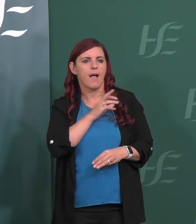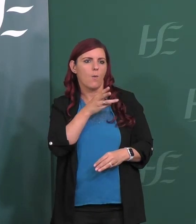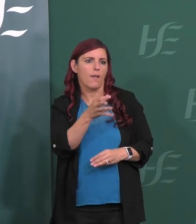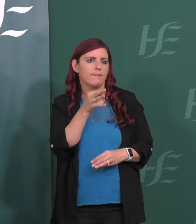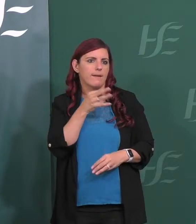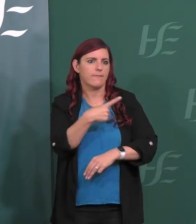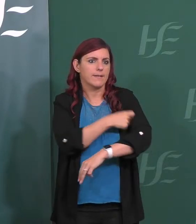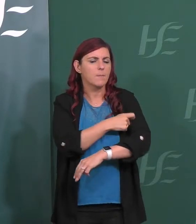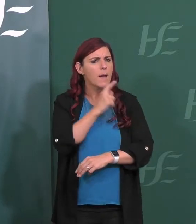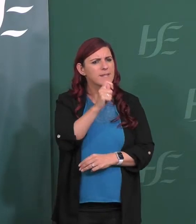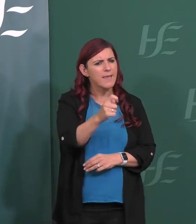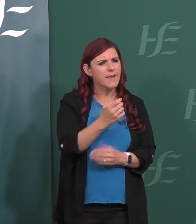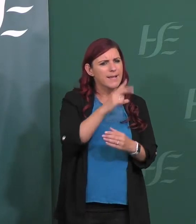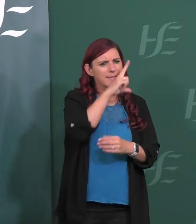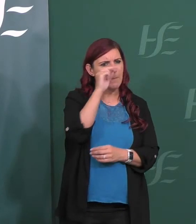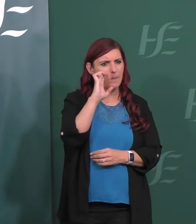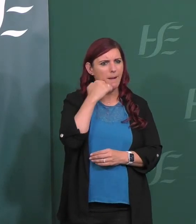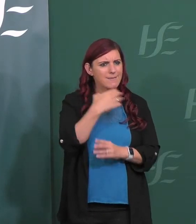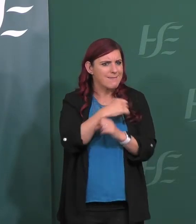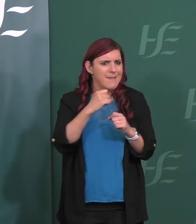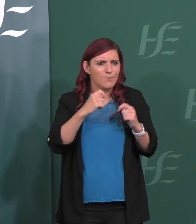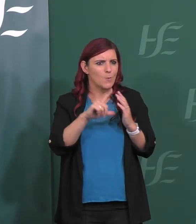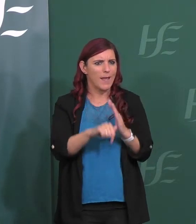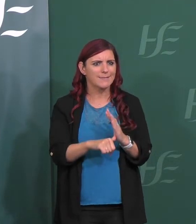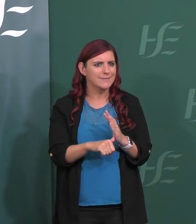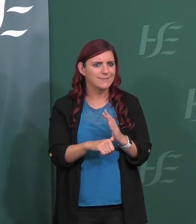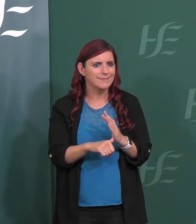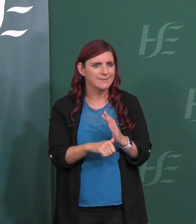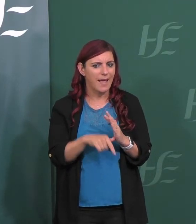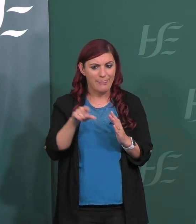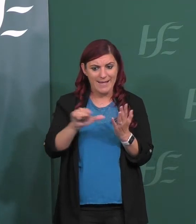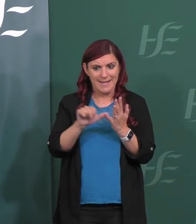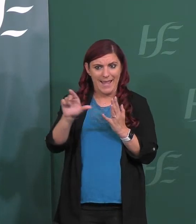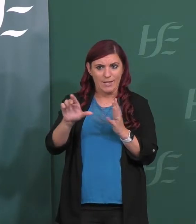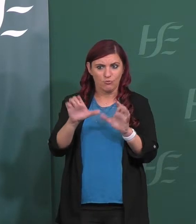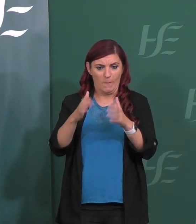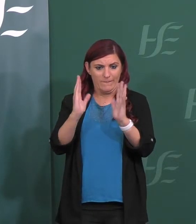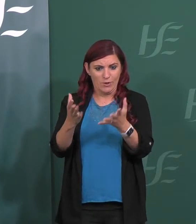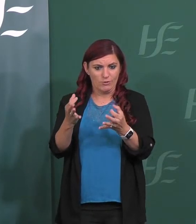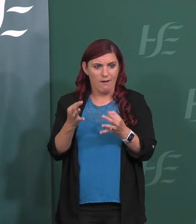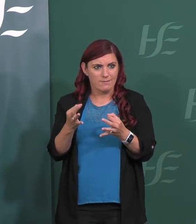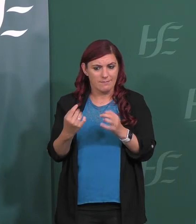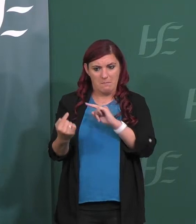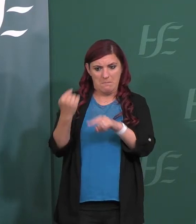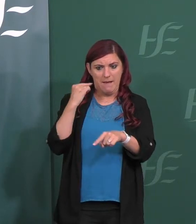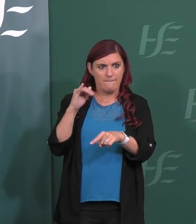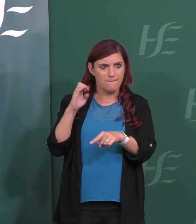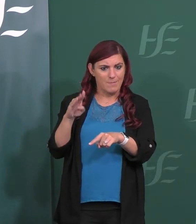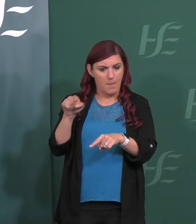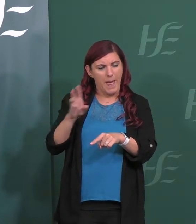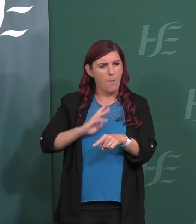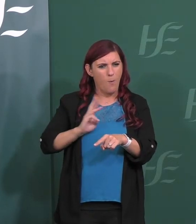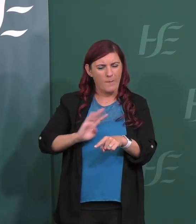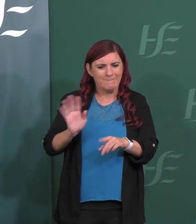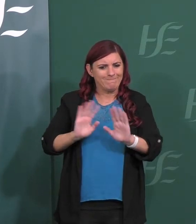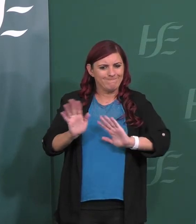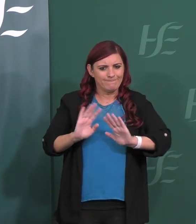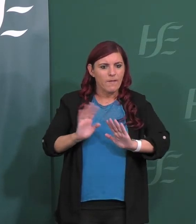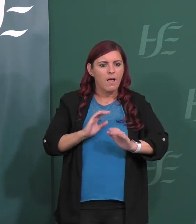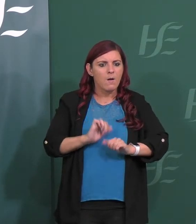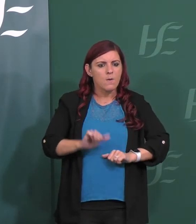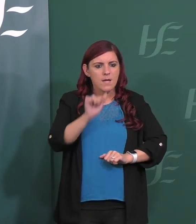that as an example to everybody that it's never too late, and we are fully supportive to support people to get the